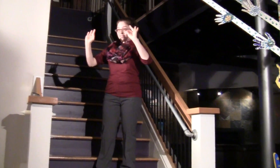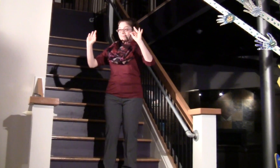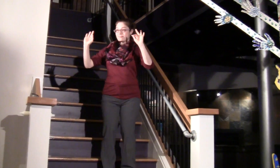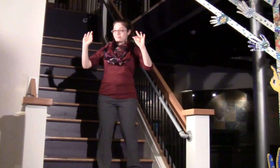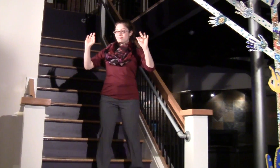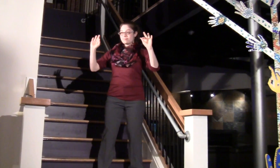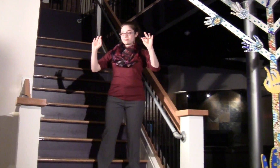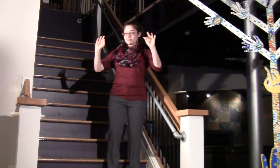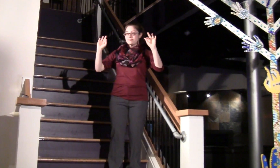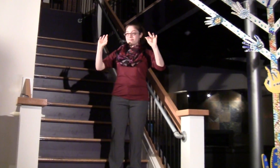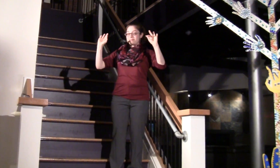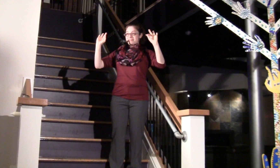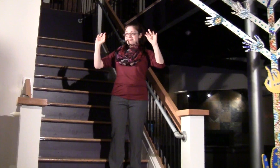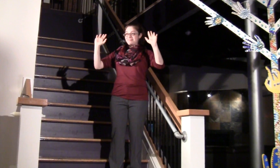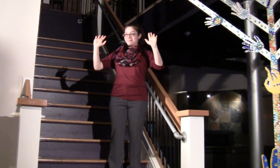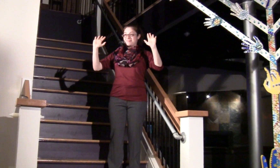little more, is that better?